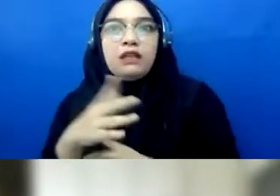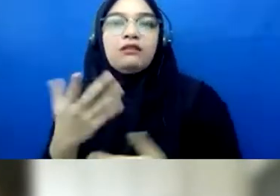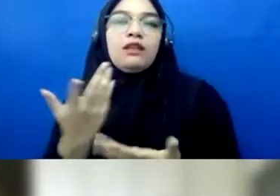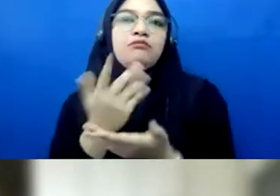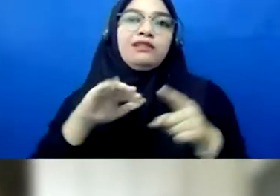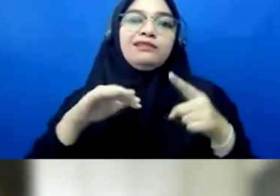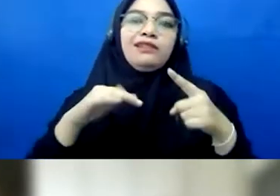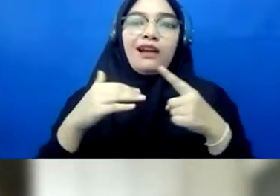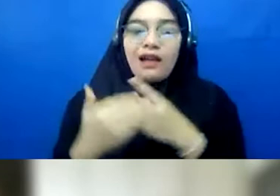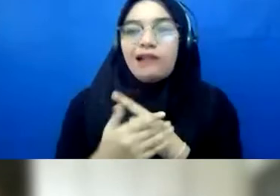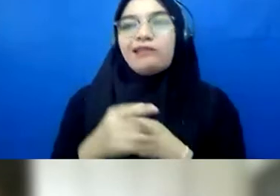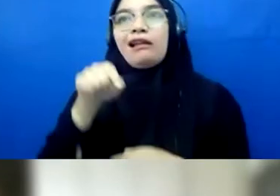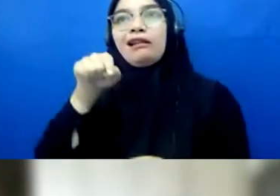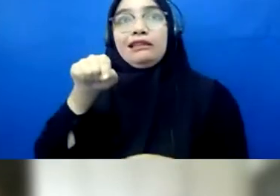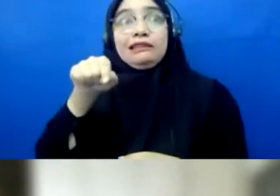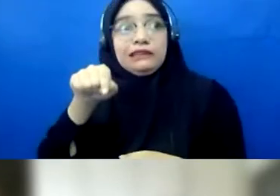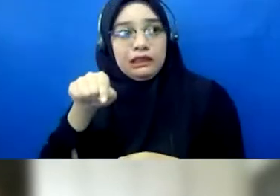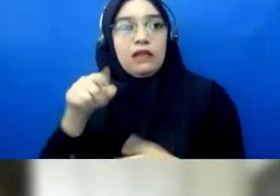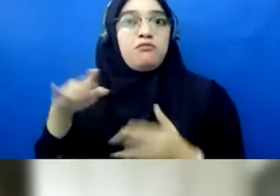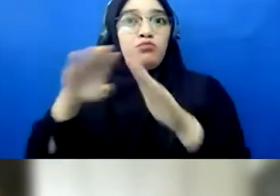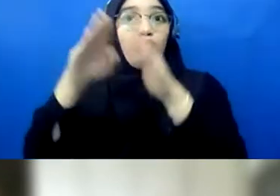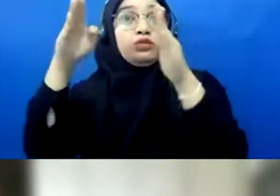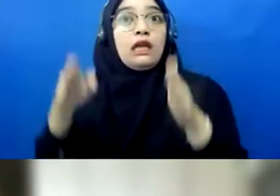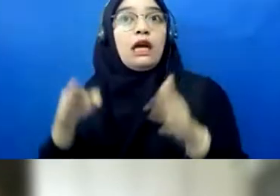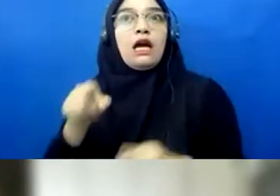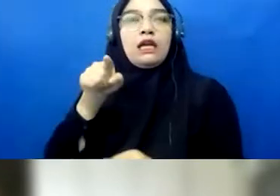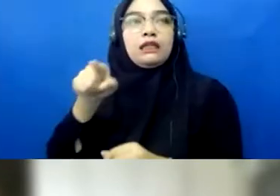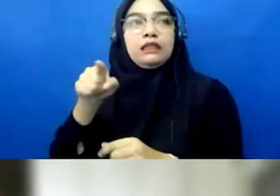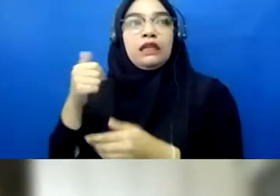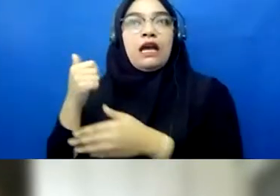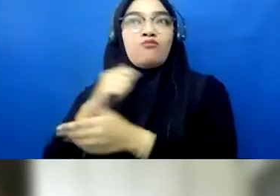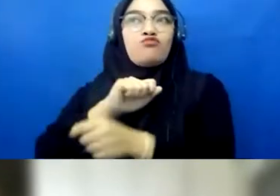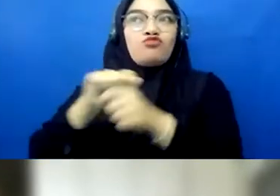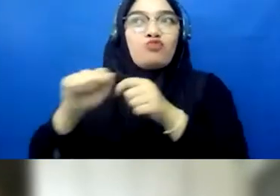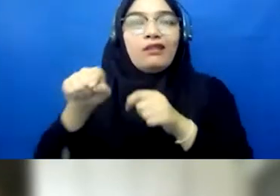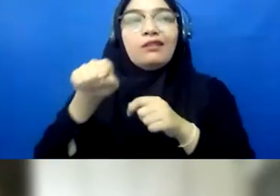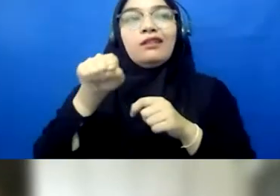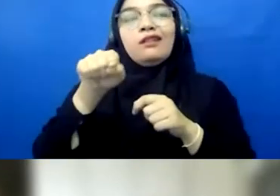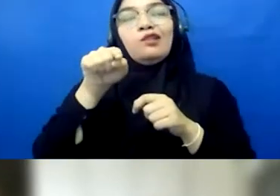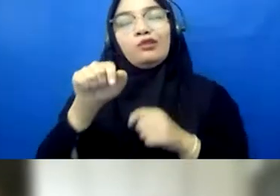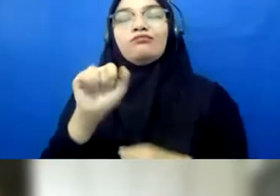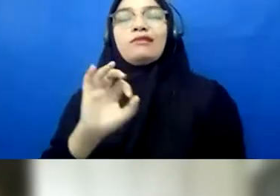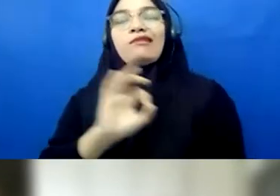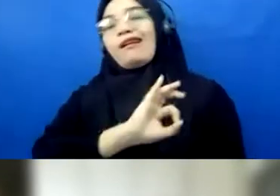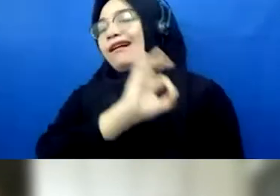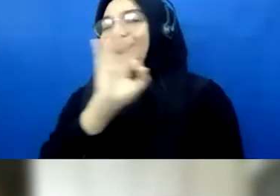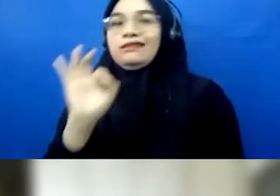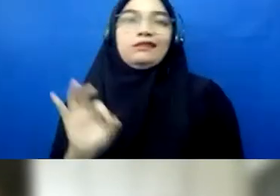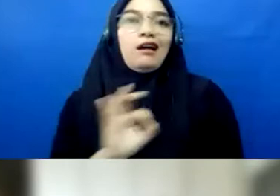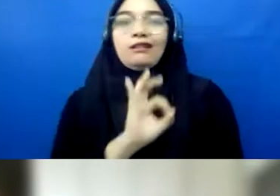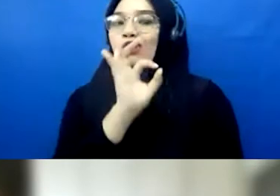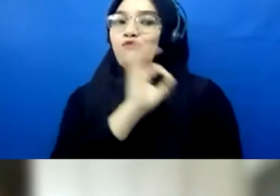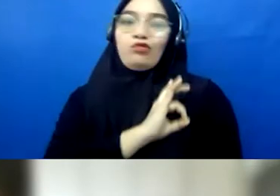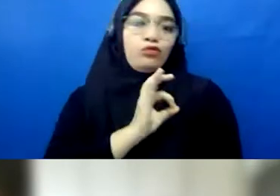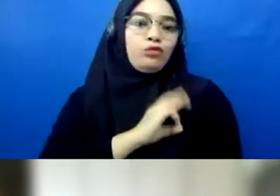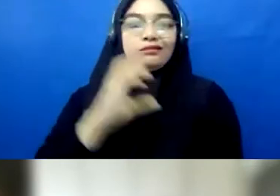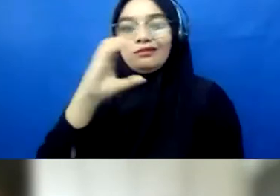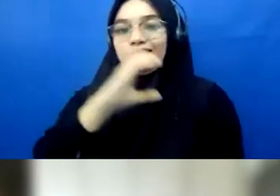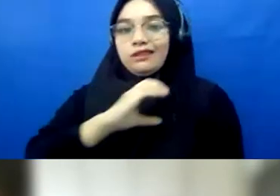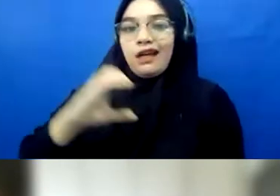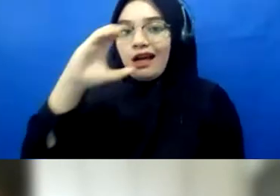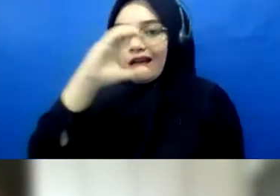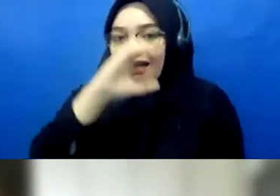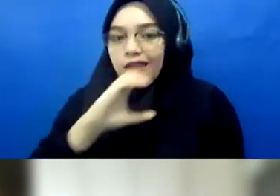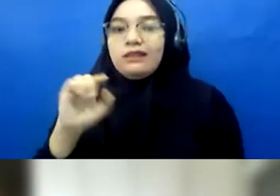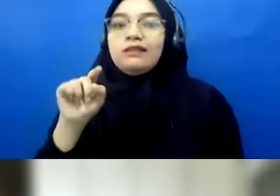and social impact monitoring methodologies. He is the founder of Bandic, an award-winning